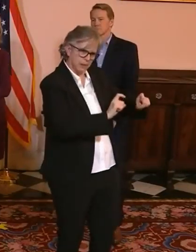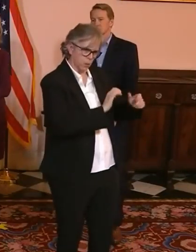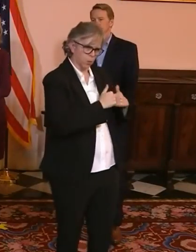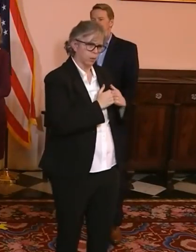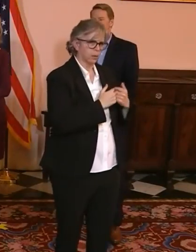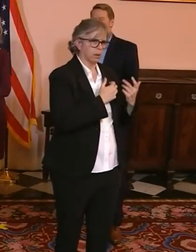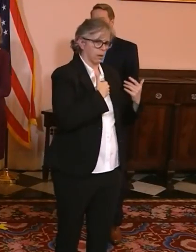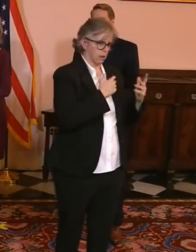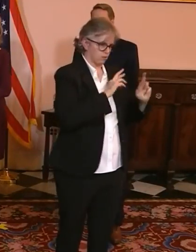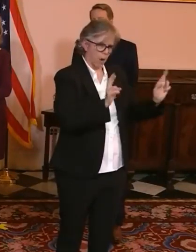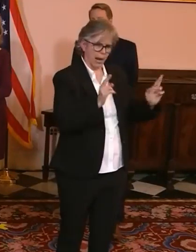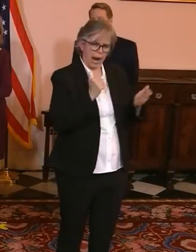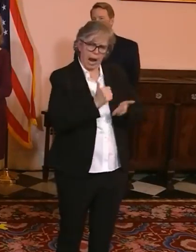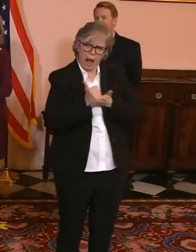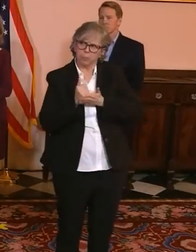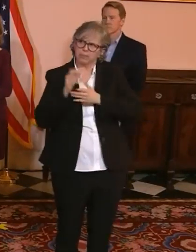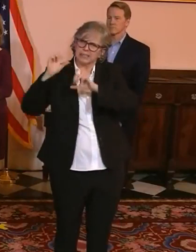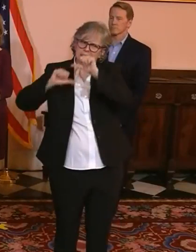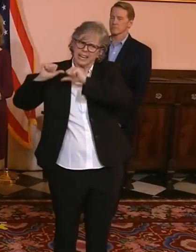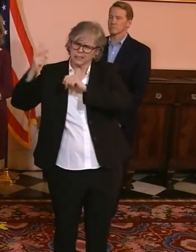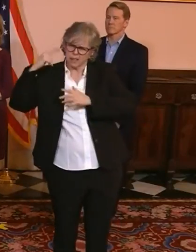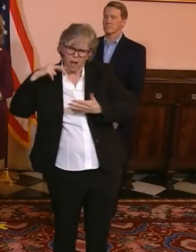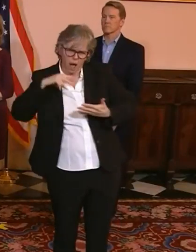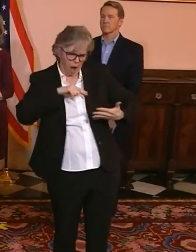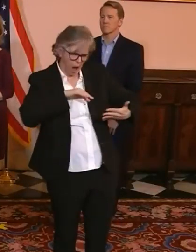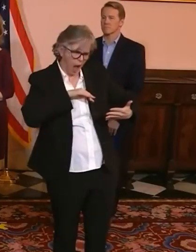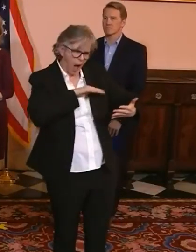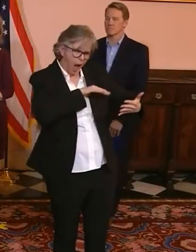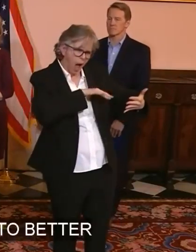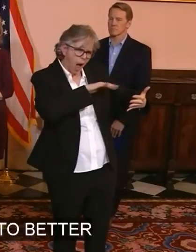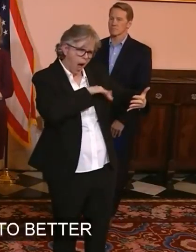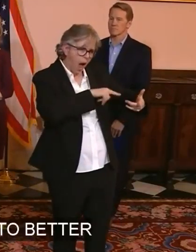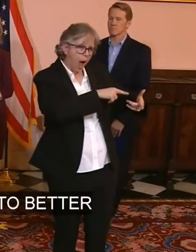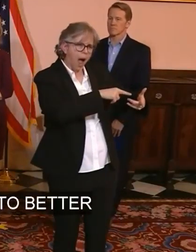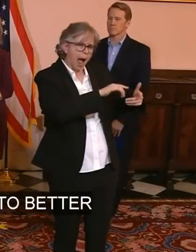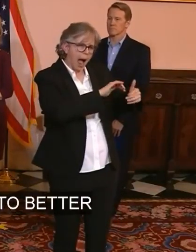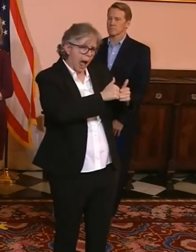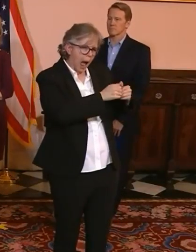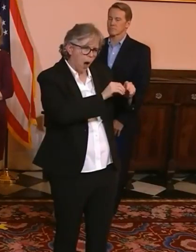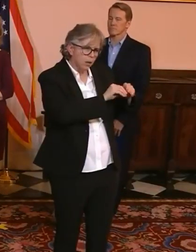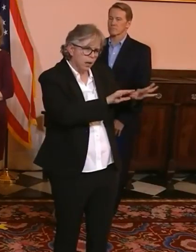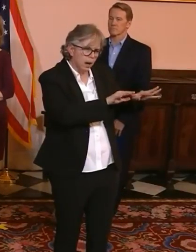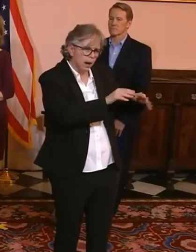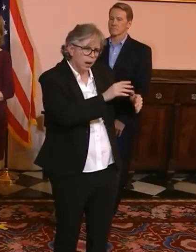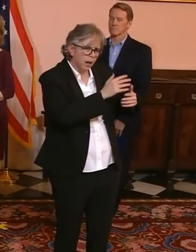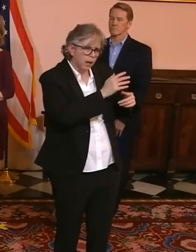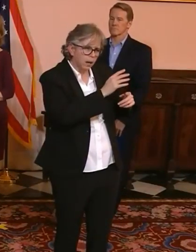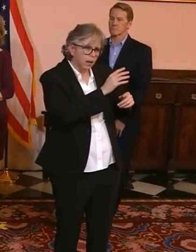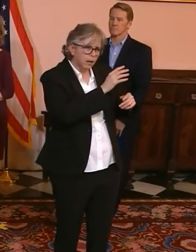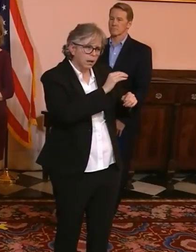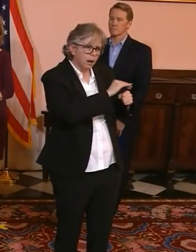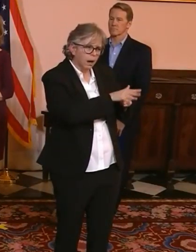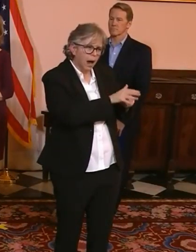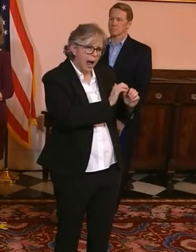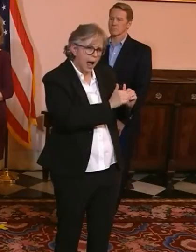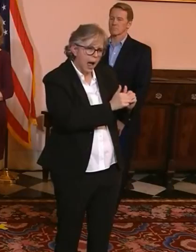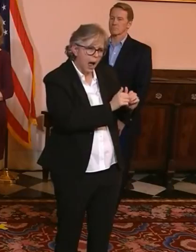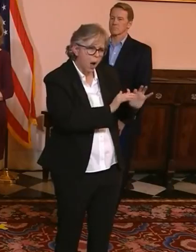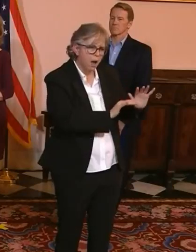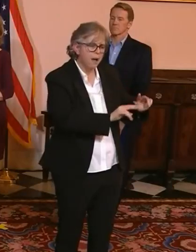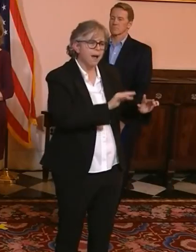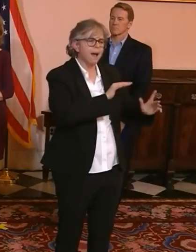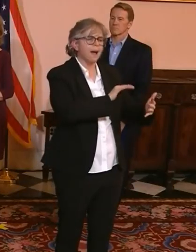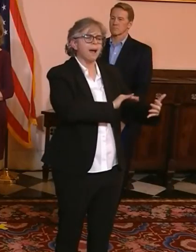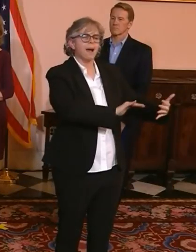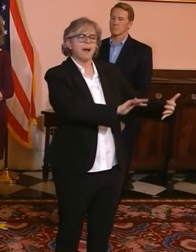virus. This has to be done in a very targeted, methodical way, which means deciding who is